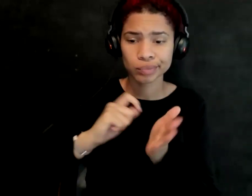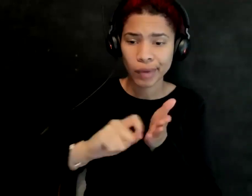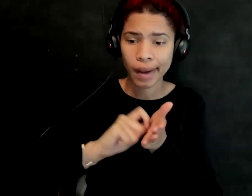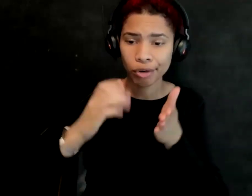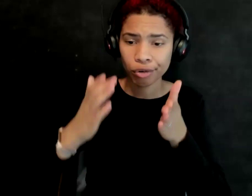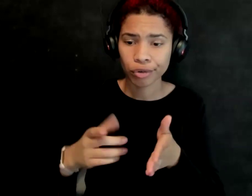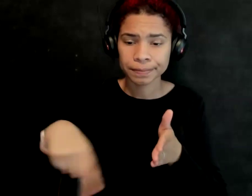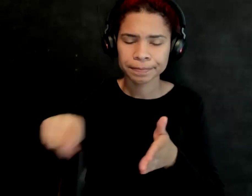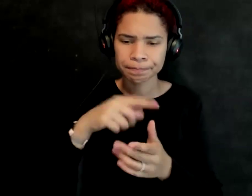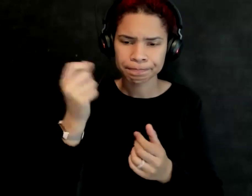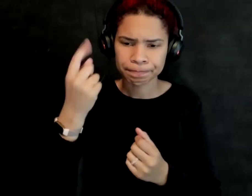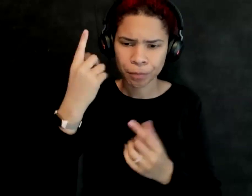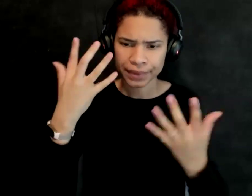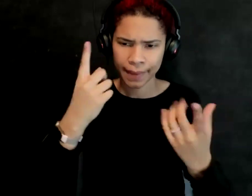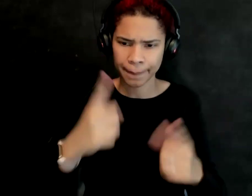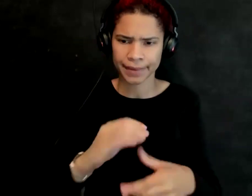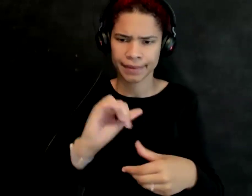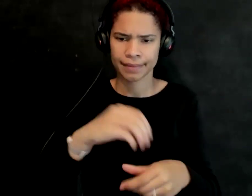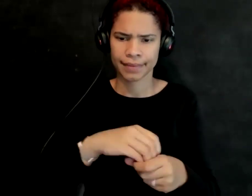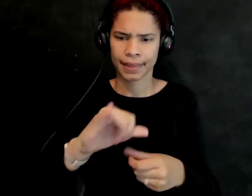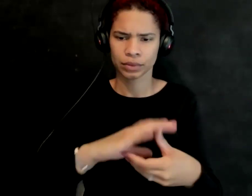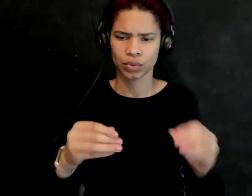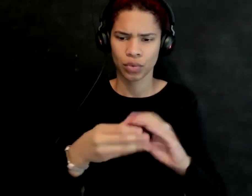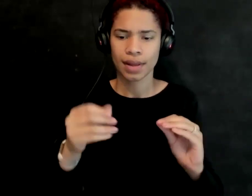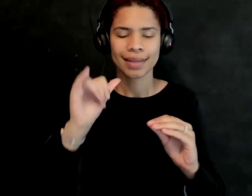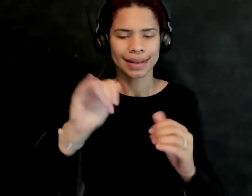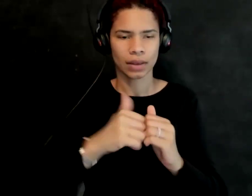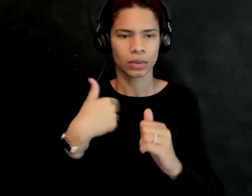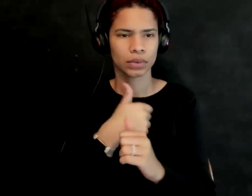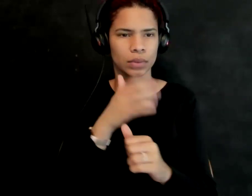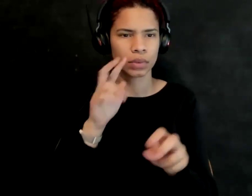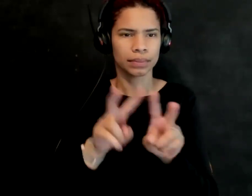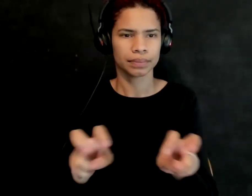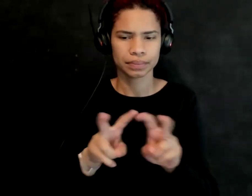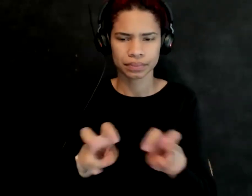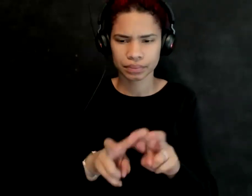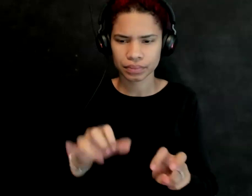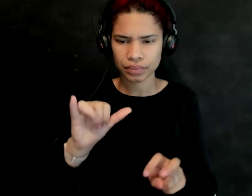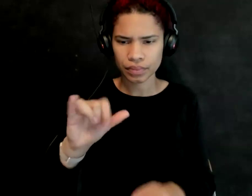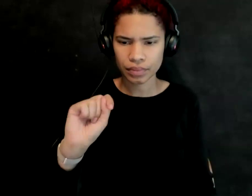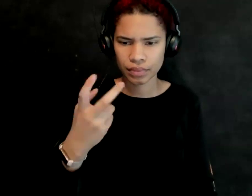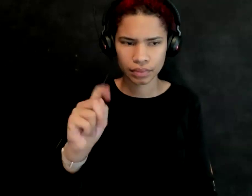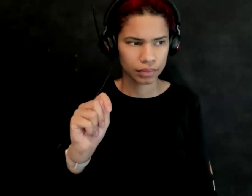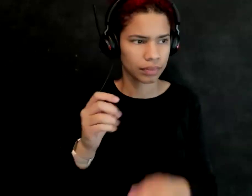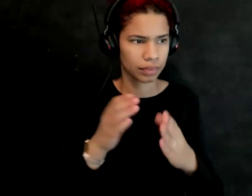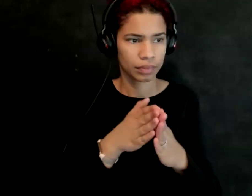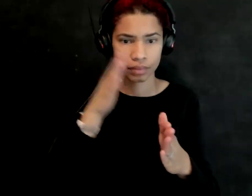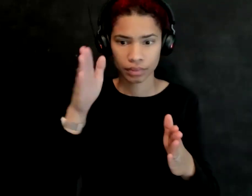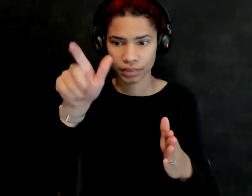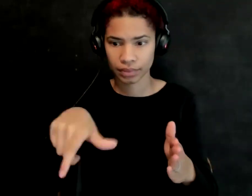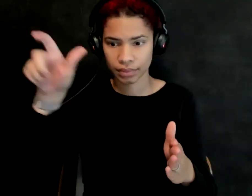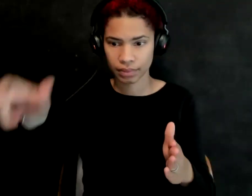understanding of what's happening in the narrative. That's how we're going to analyze the text. And then we're going to look at the different ways that you